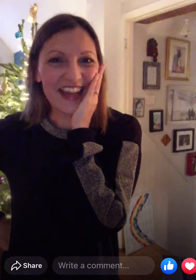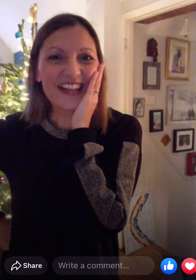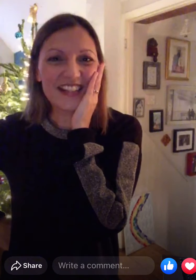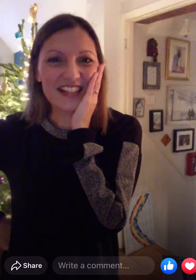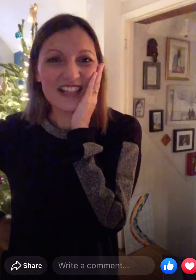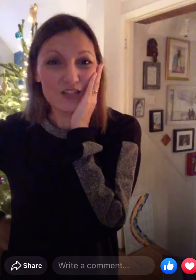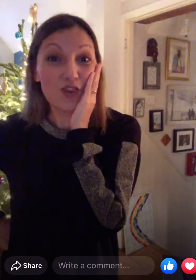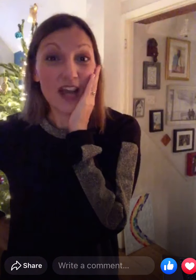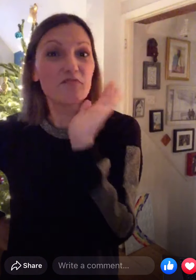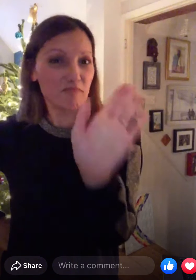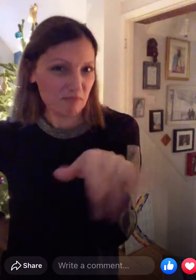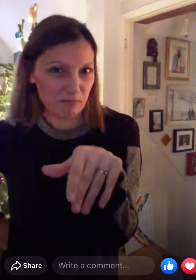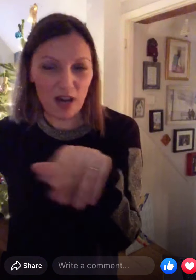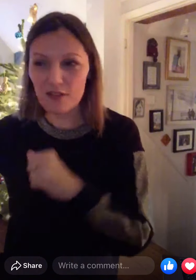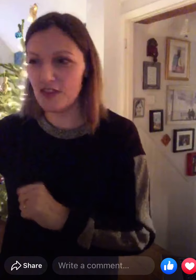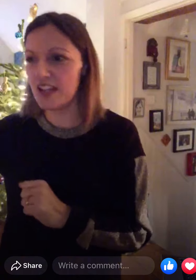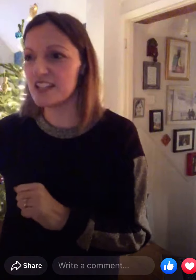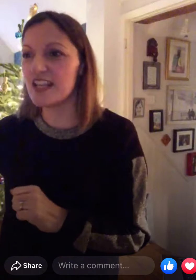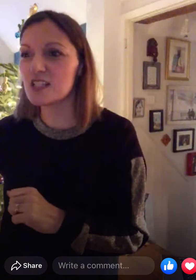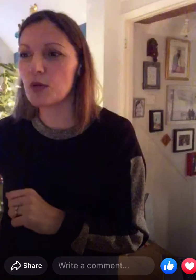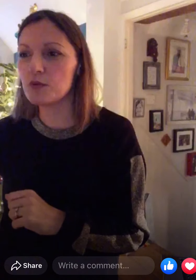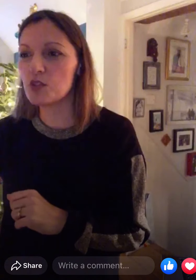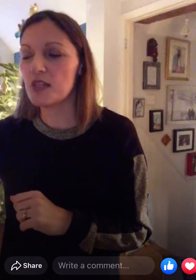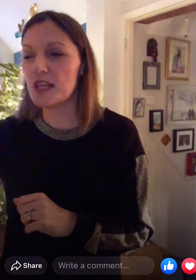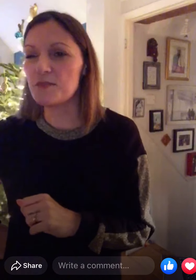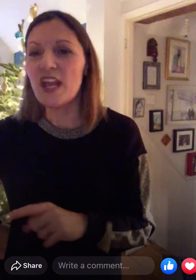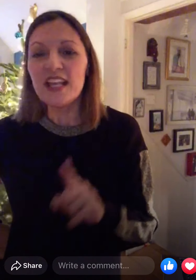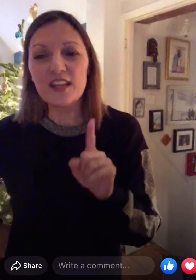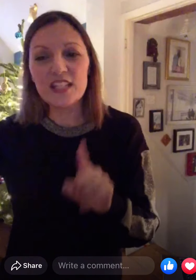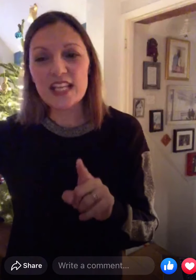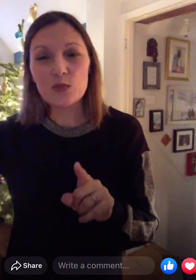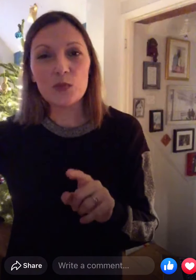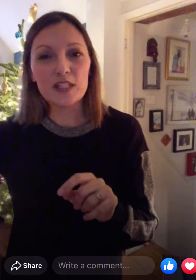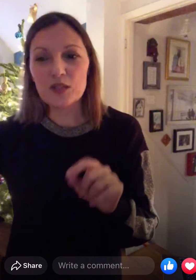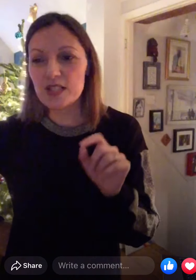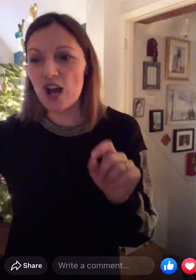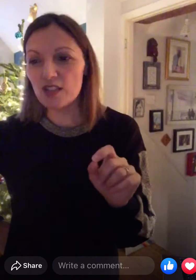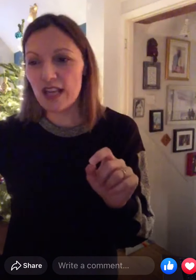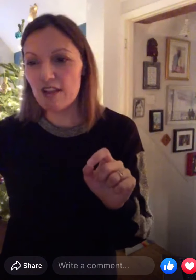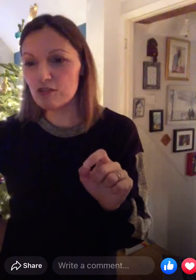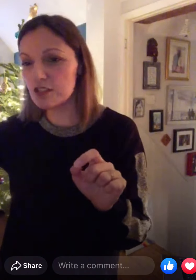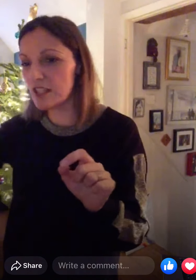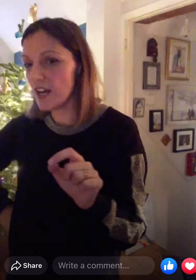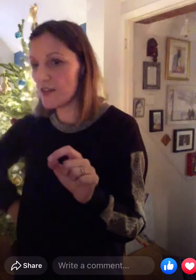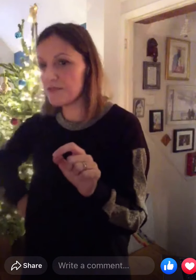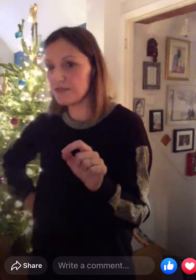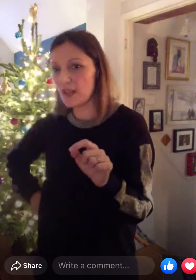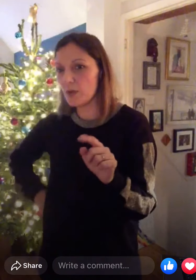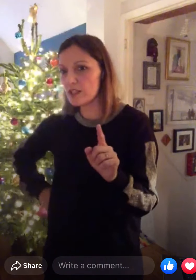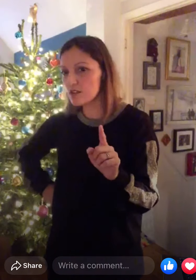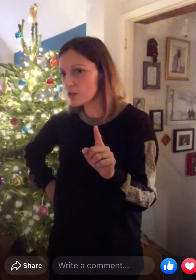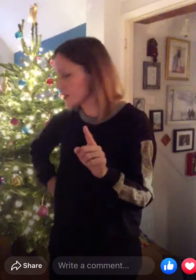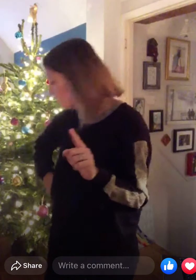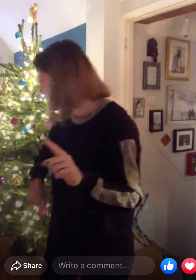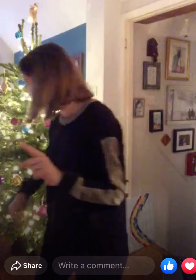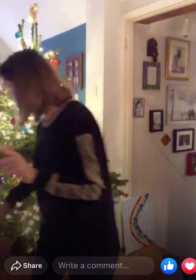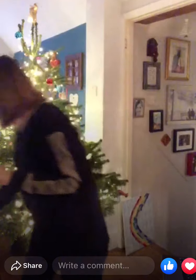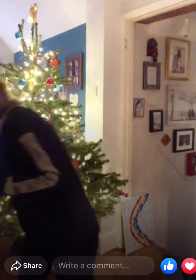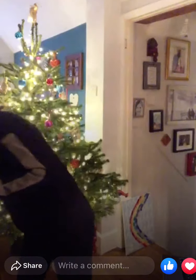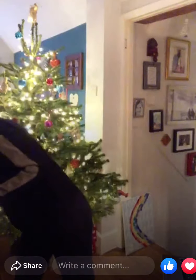Excellent. Sounds right? Perfect. That's the way we'll do it then. Now the next one we're to do is Hark the Herald. And we're going to do this. This is quite low actually.